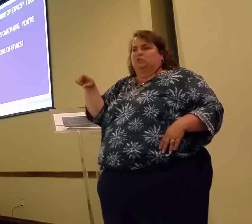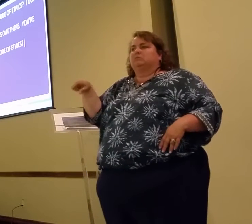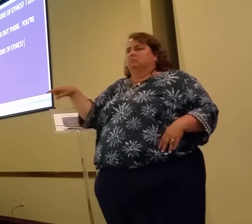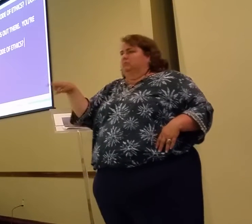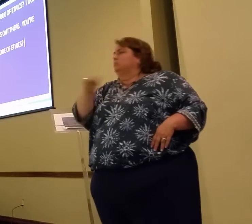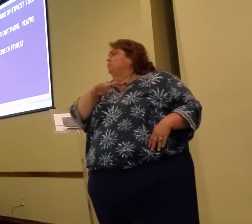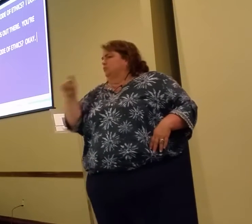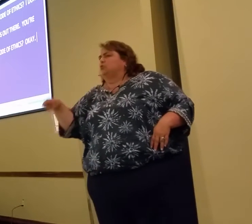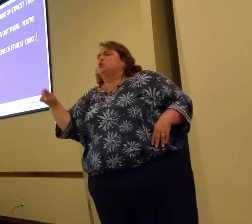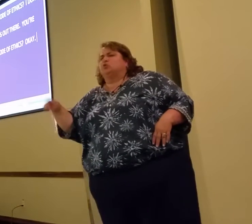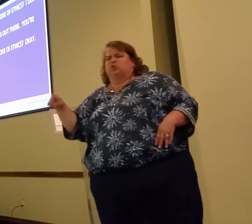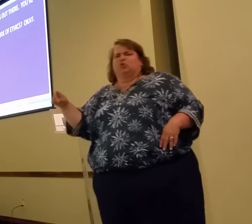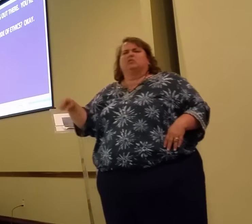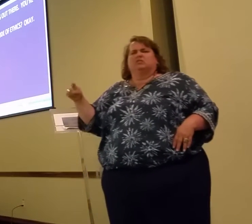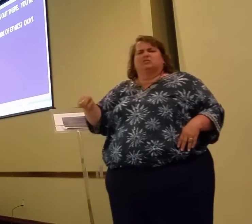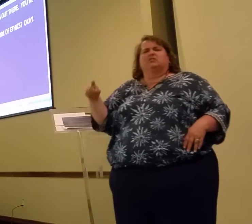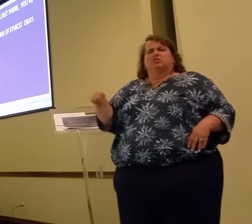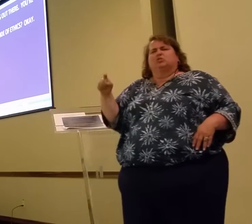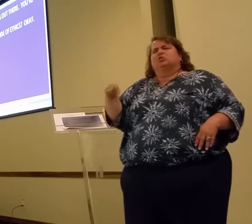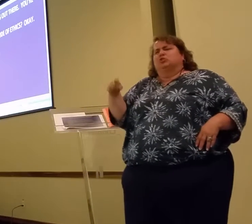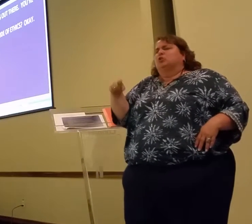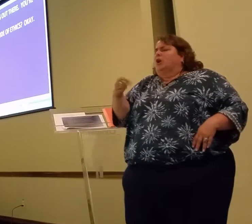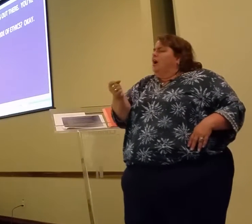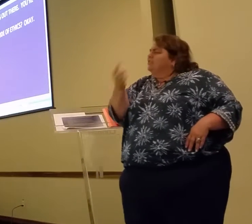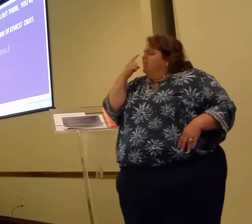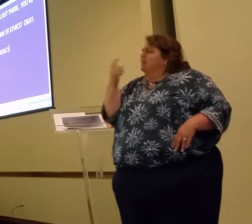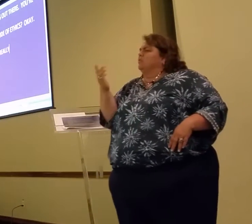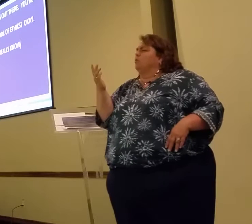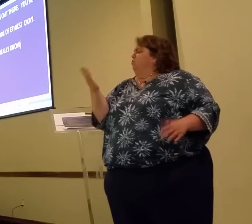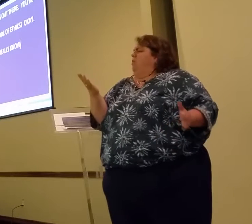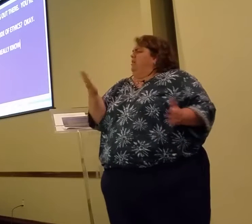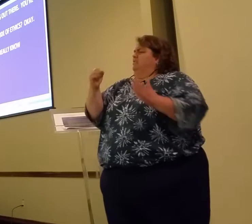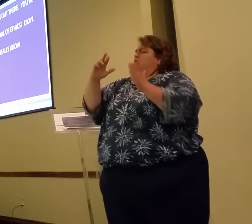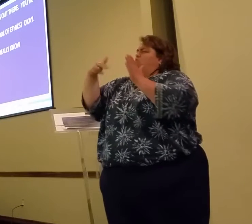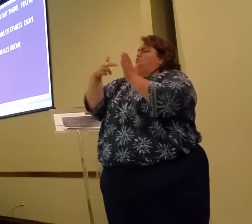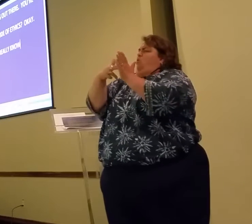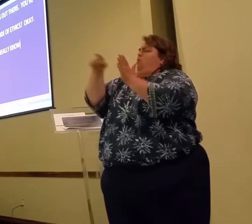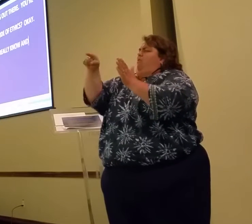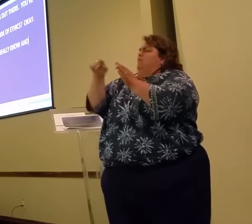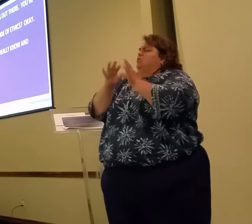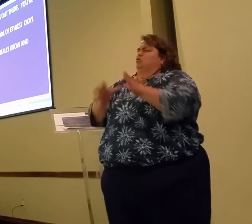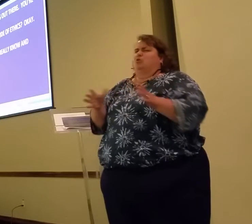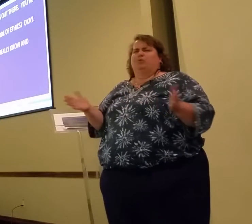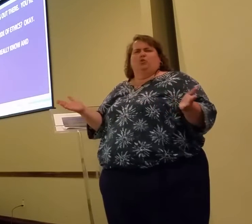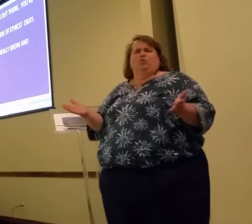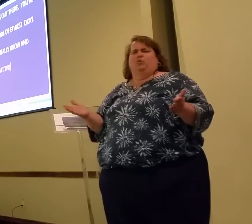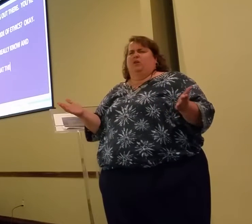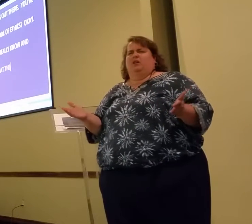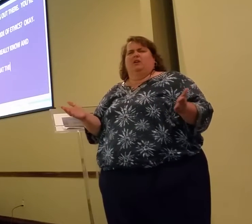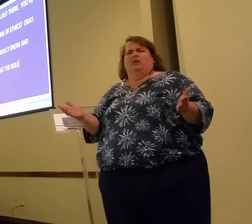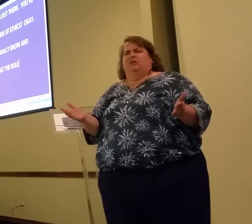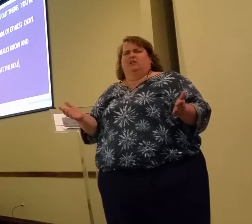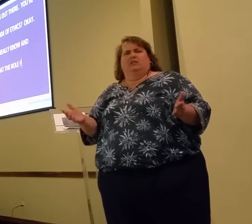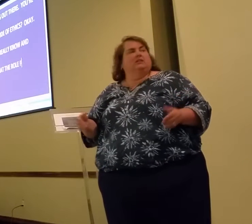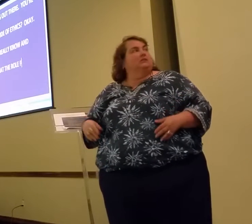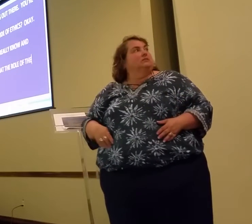Okay, you all should really know and understand what the role of the interpreter